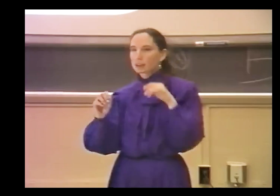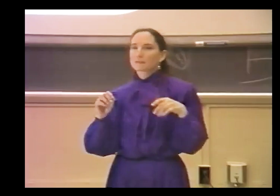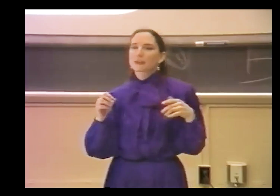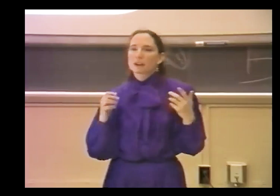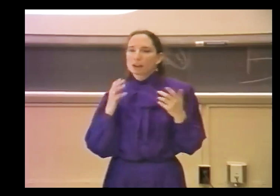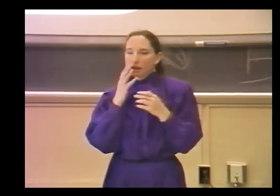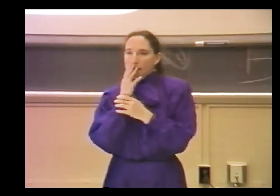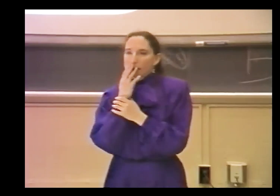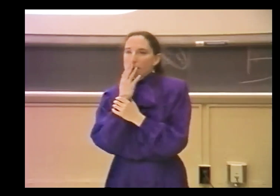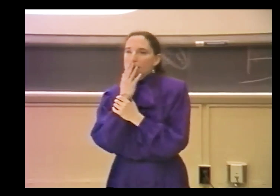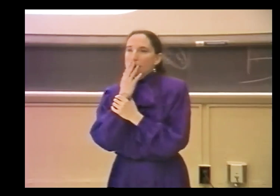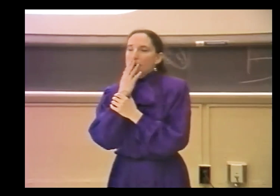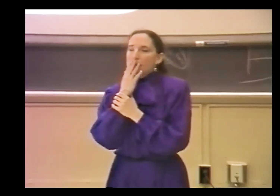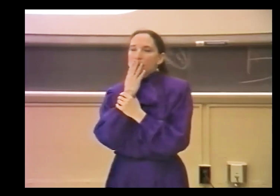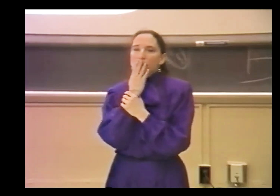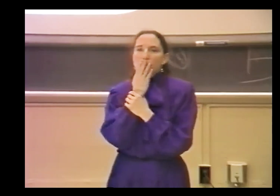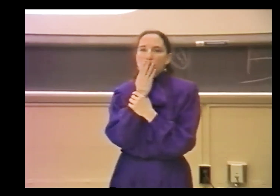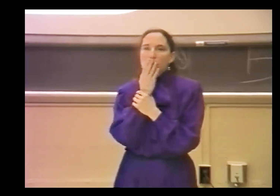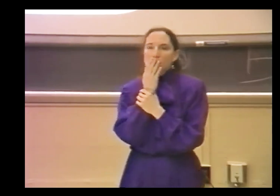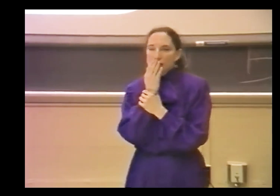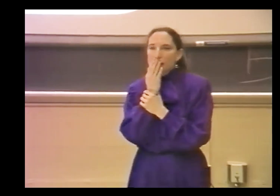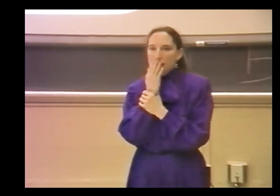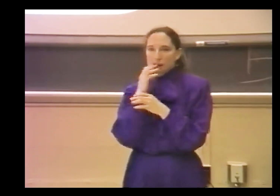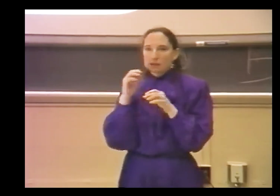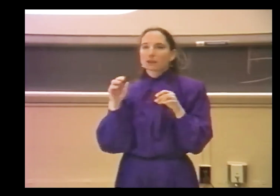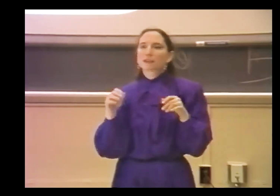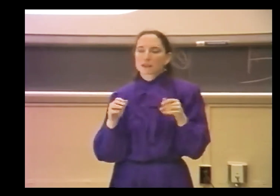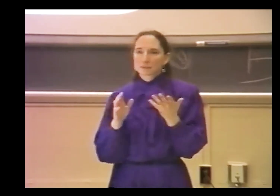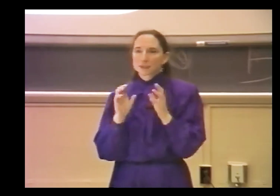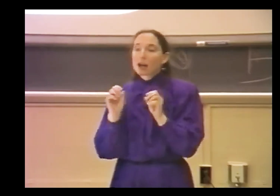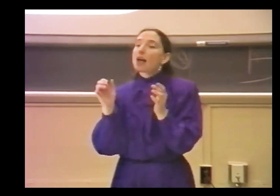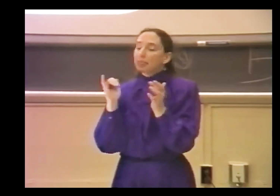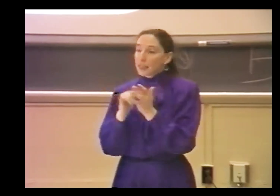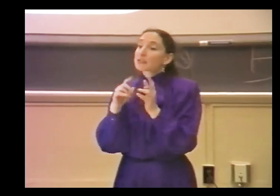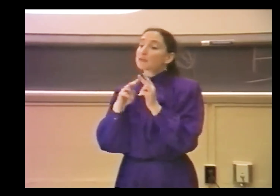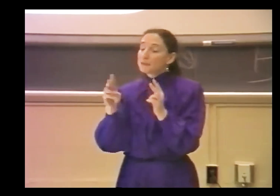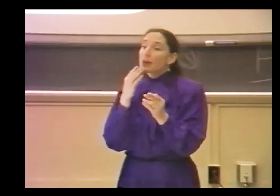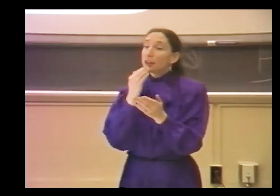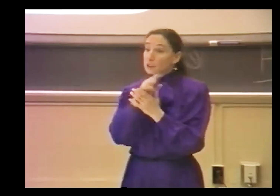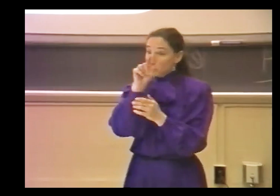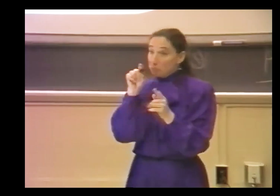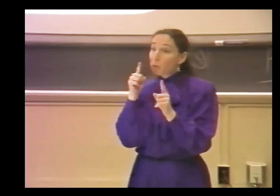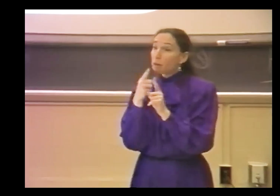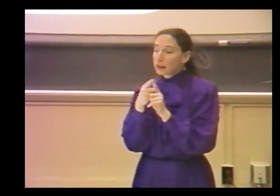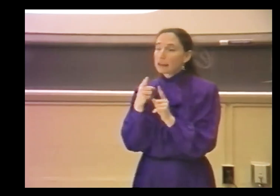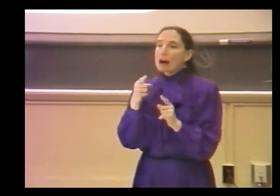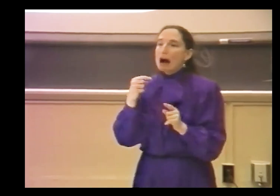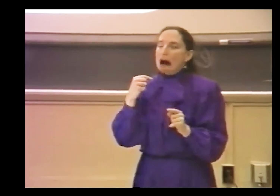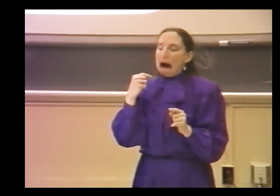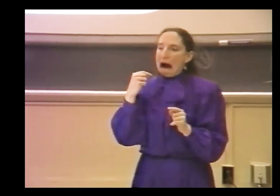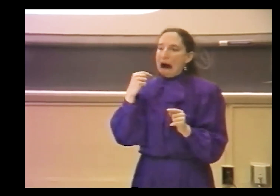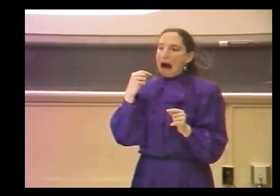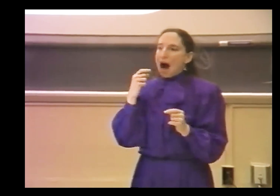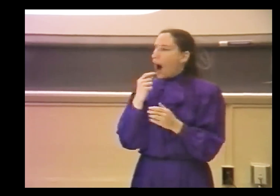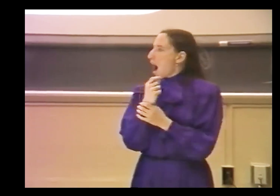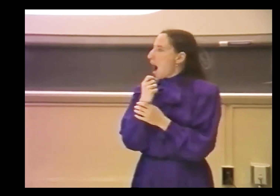of cause and effect, all students in both sign and in English. Yeah. That's a very good point.